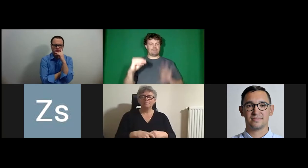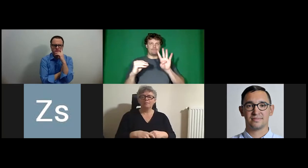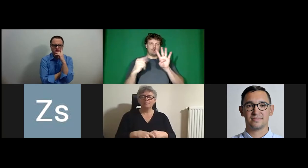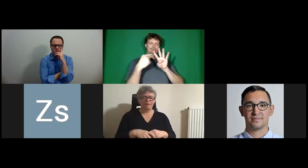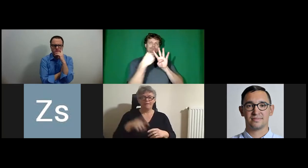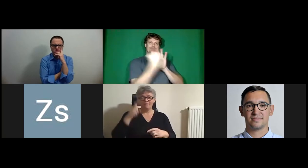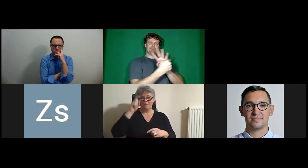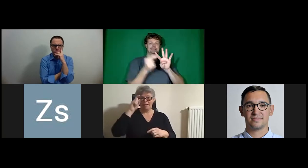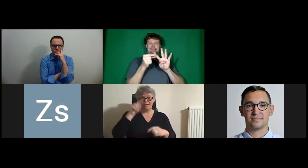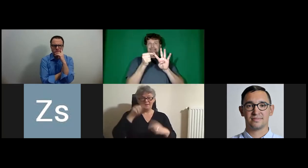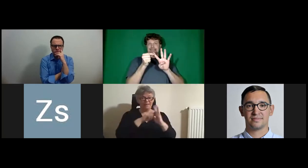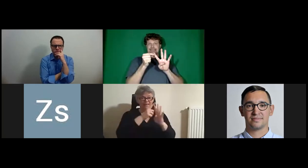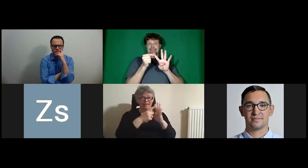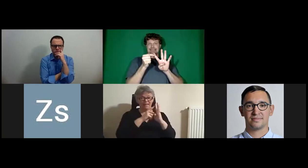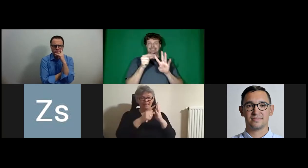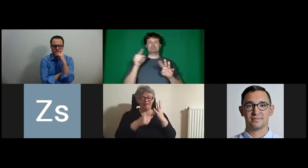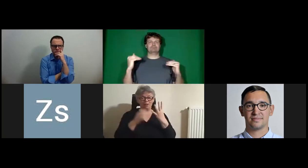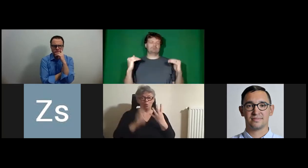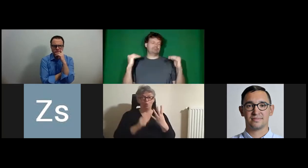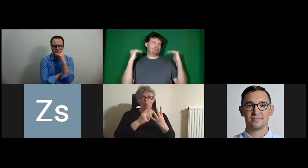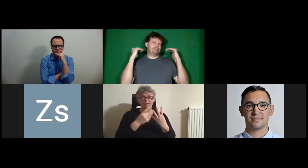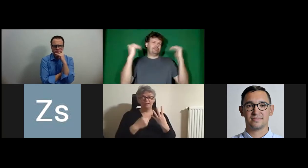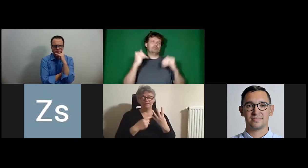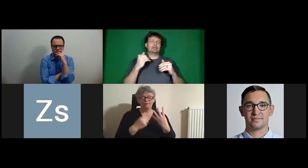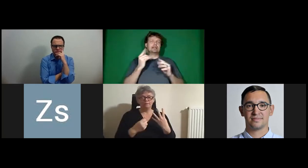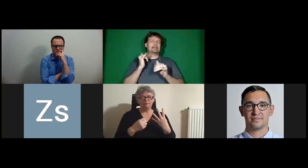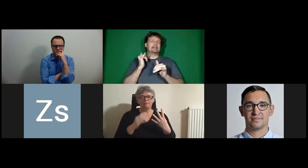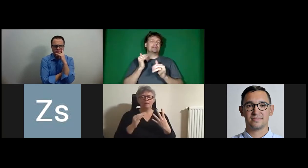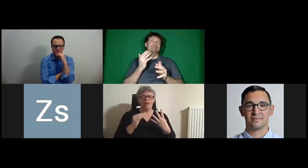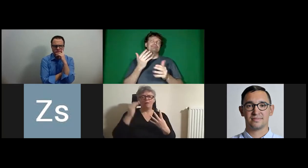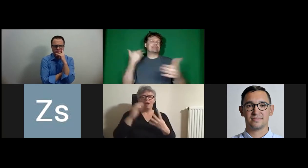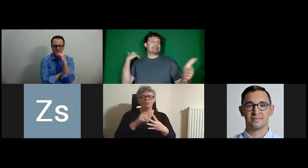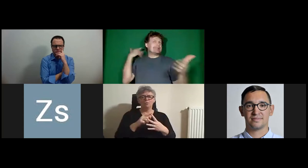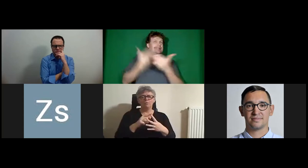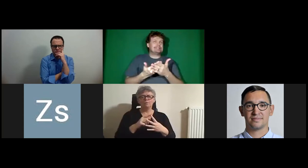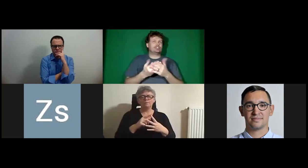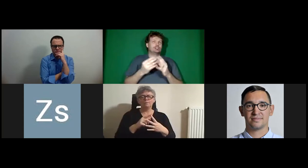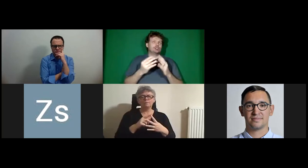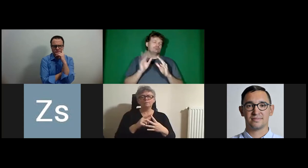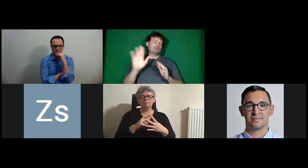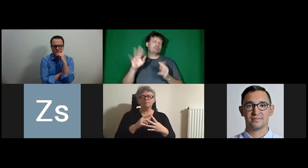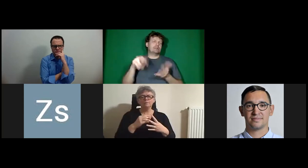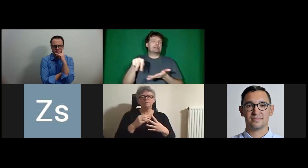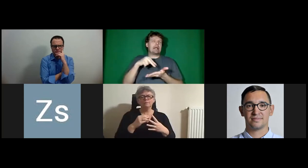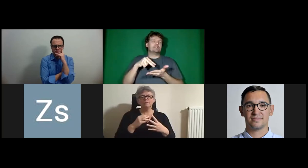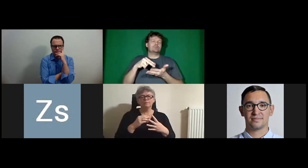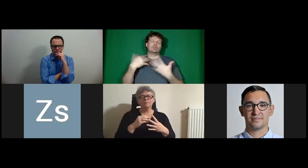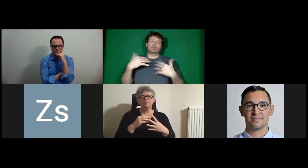then? Yeah, there were 4 jury members. And one of them,